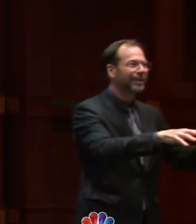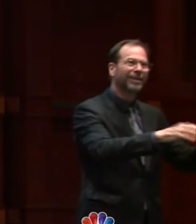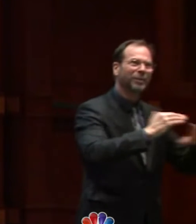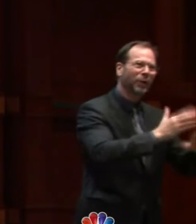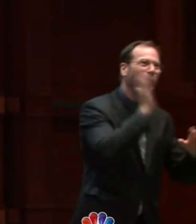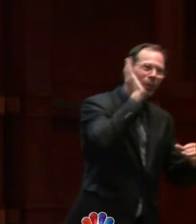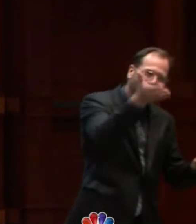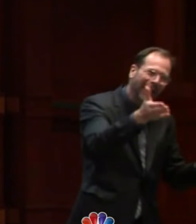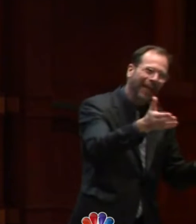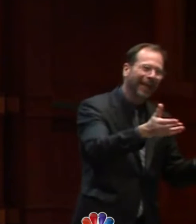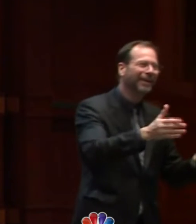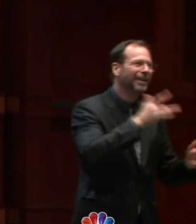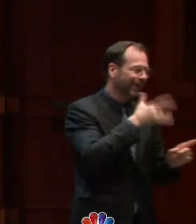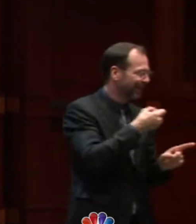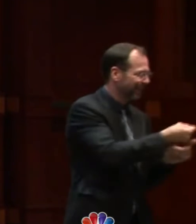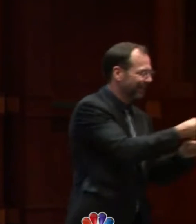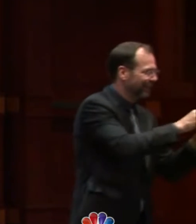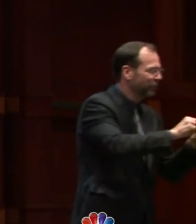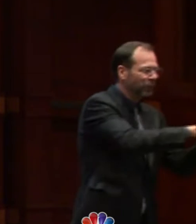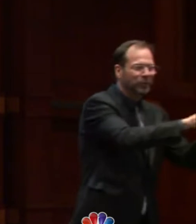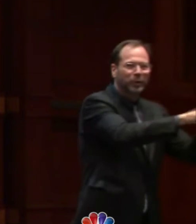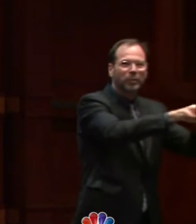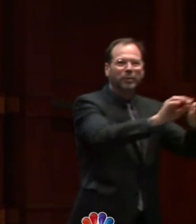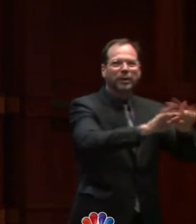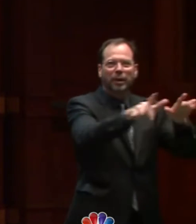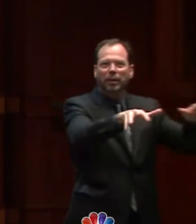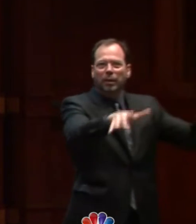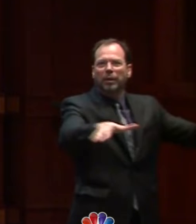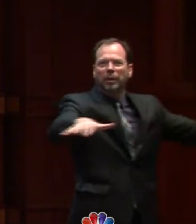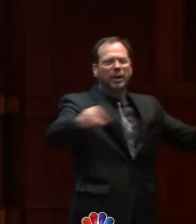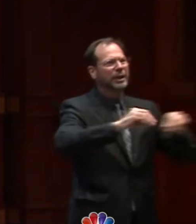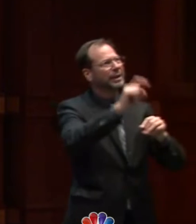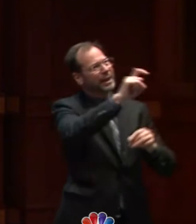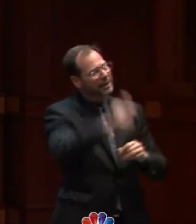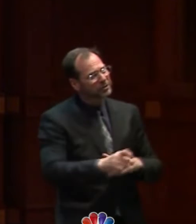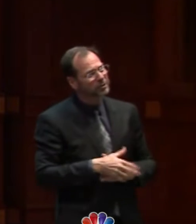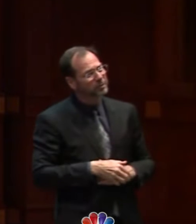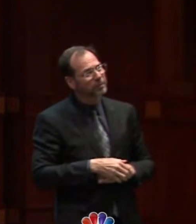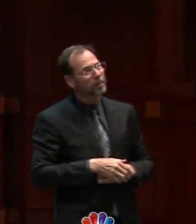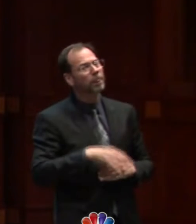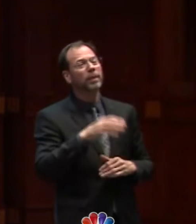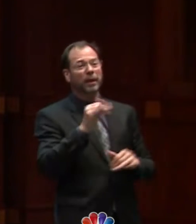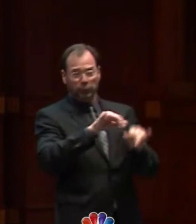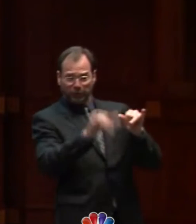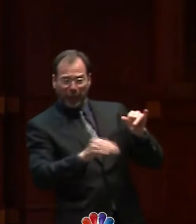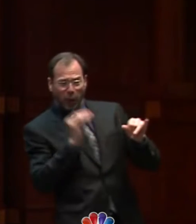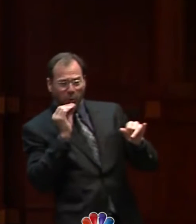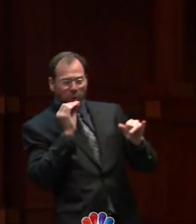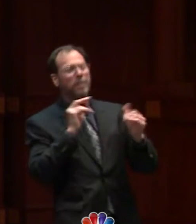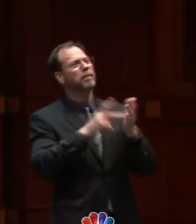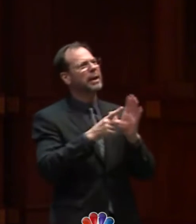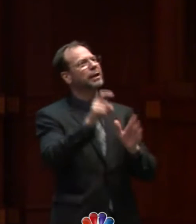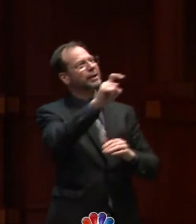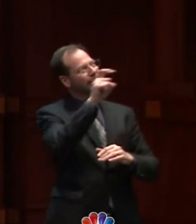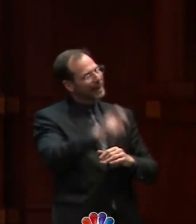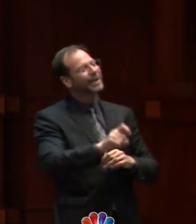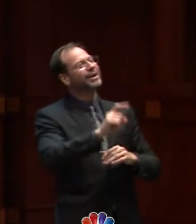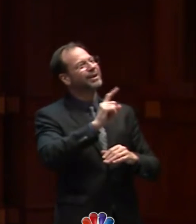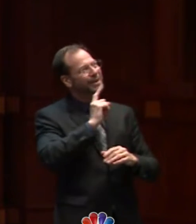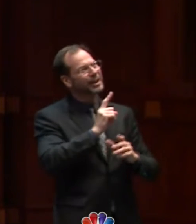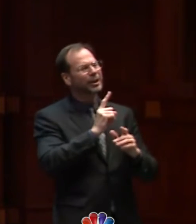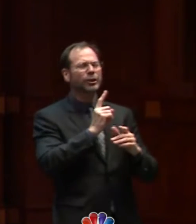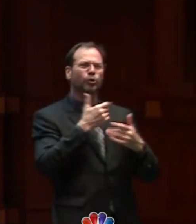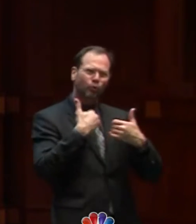will reduce the possibility of COVID-19 spreading in the state of Texas. It will ensure that Texas is working